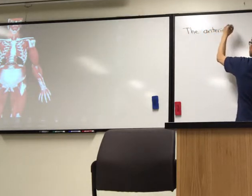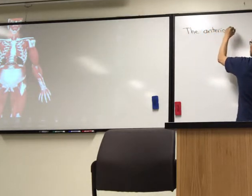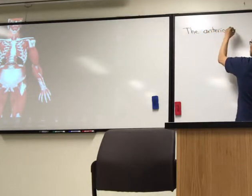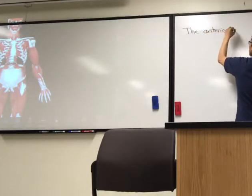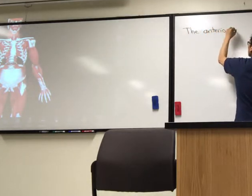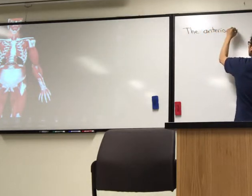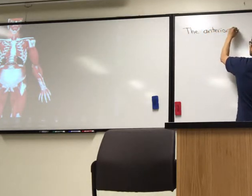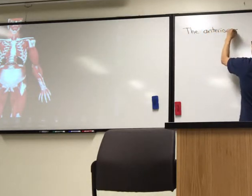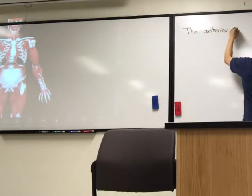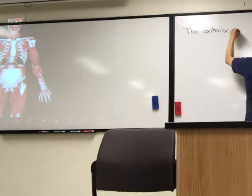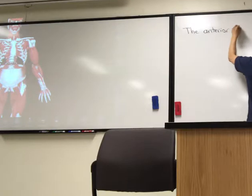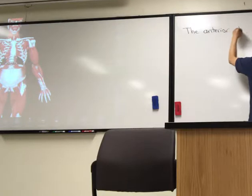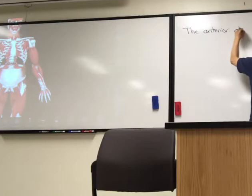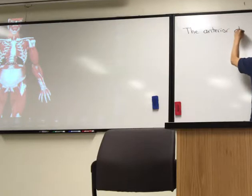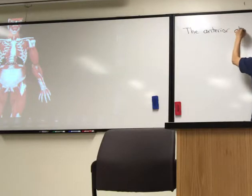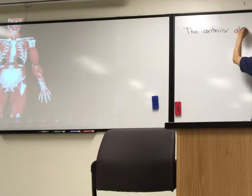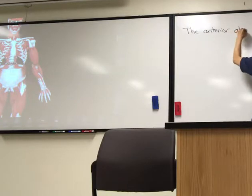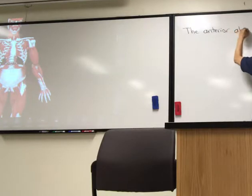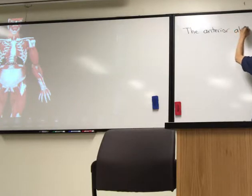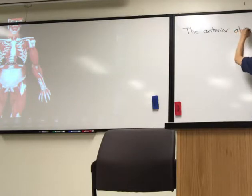interior.